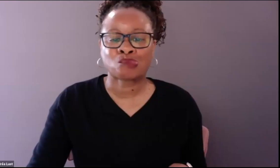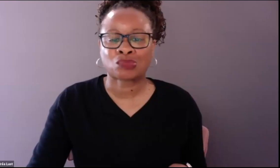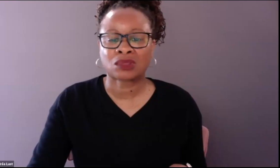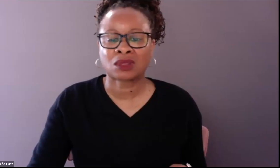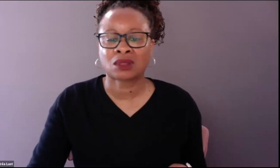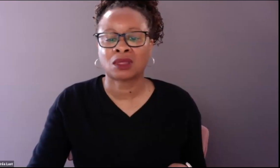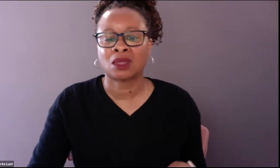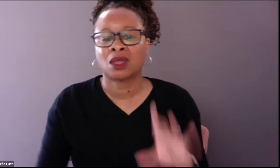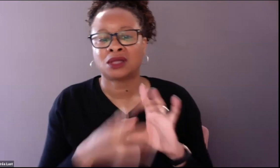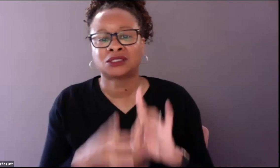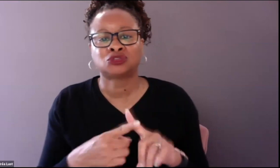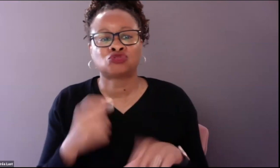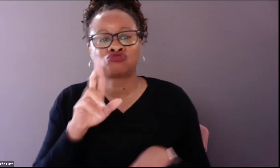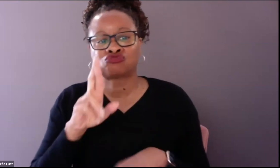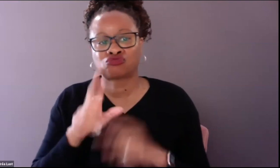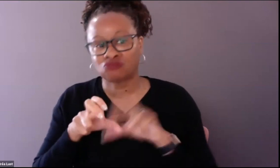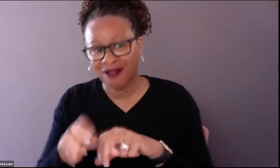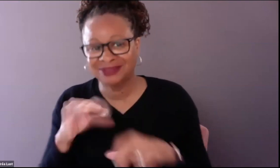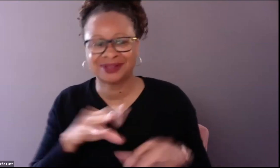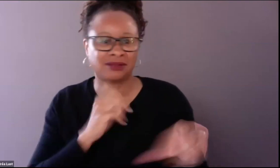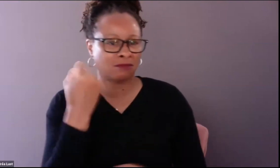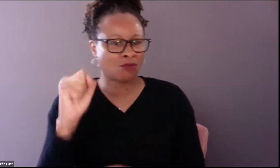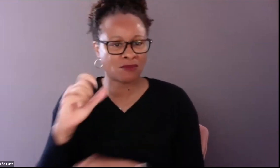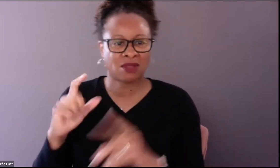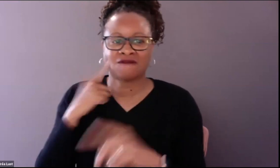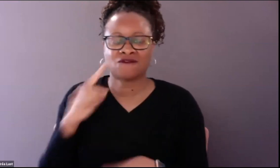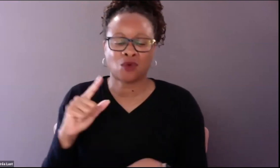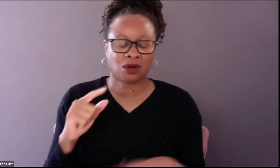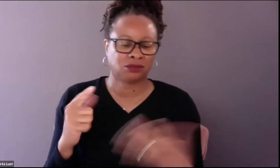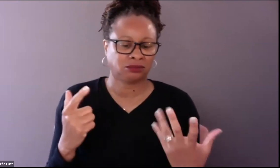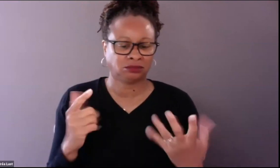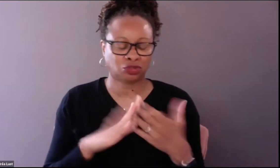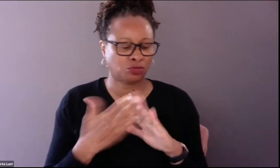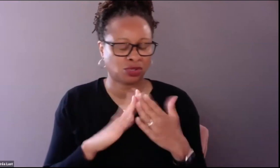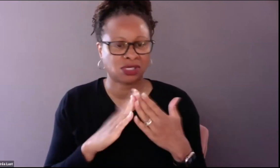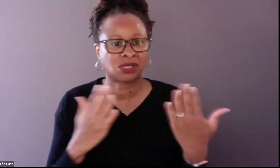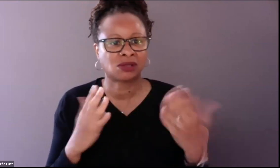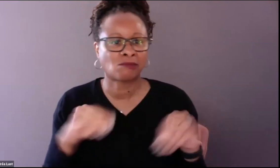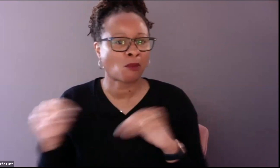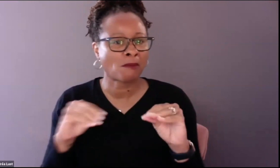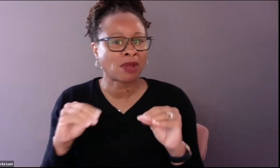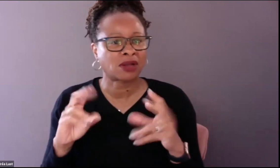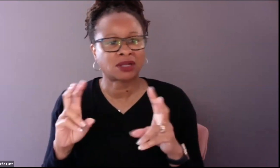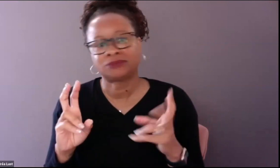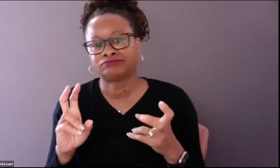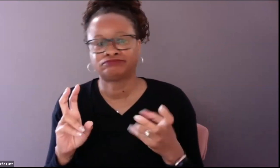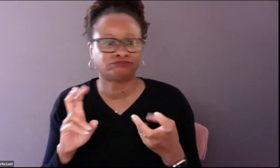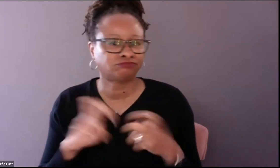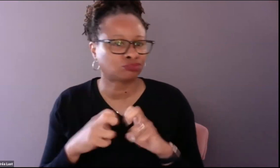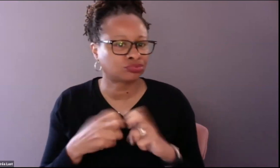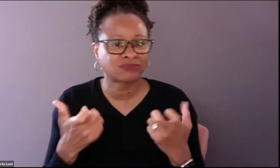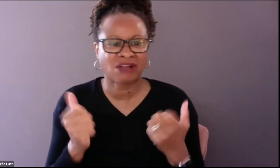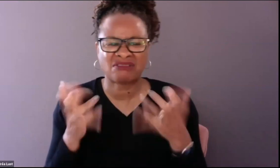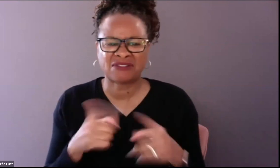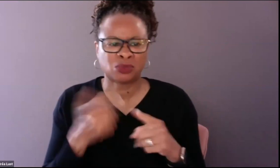movement for community mobility rituals? And I'll leave that to anyone who might want to respond to